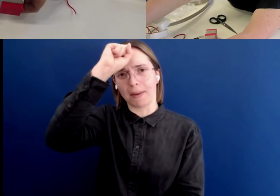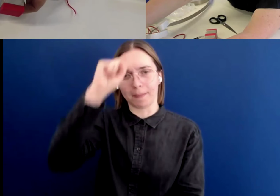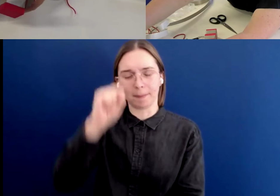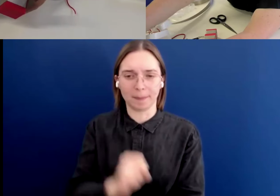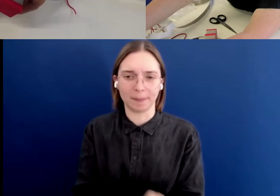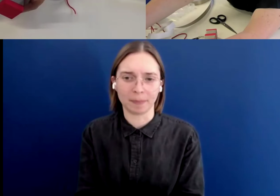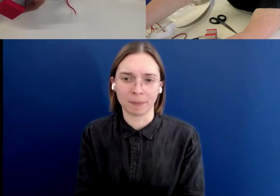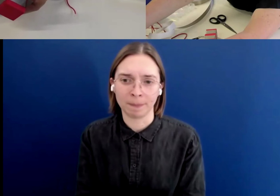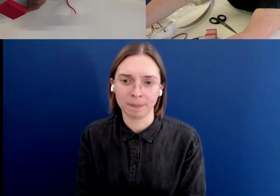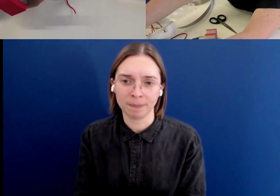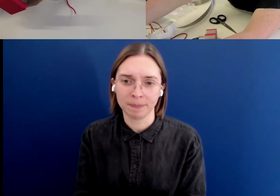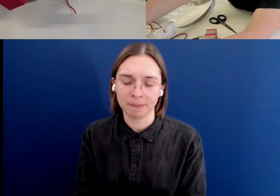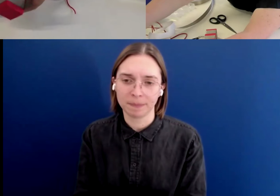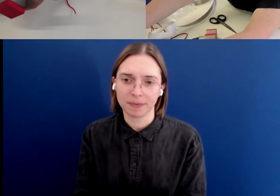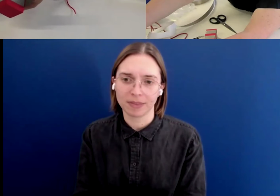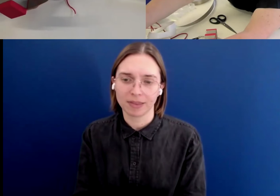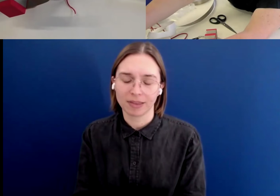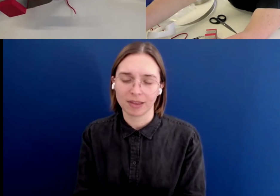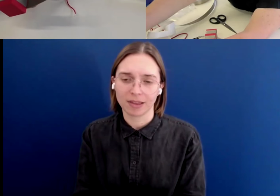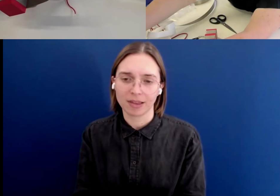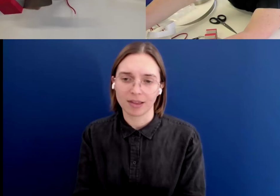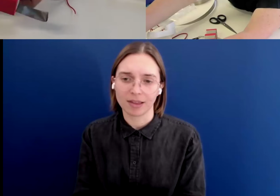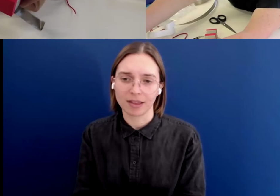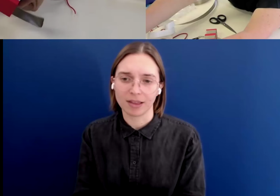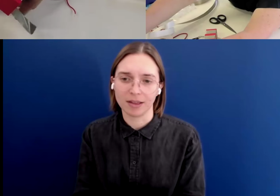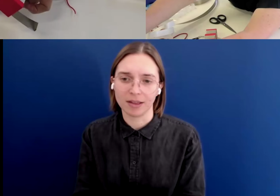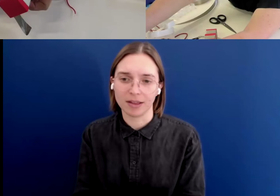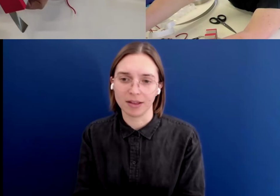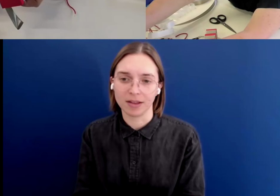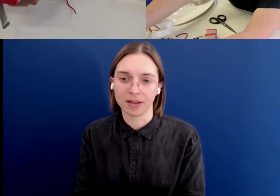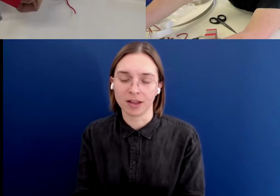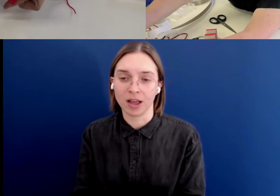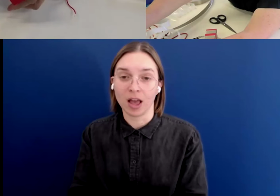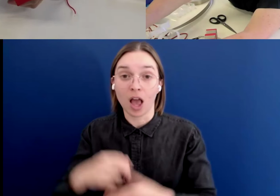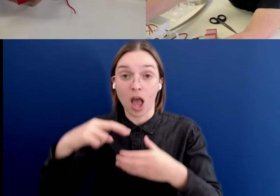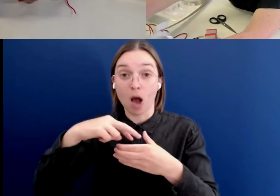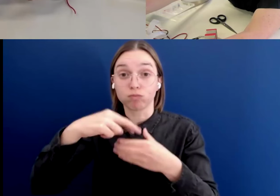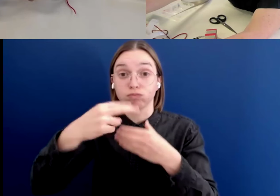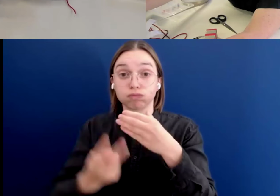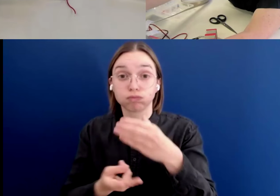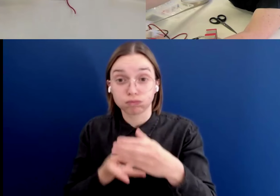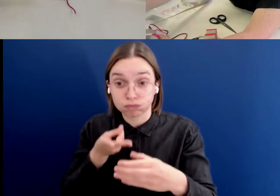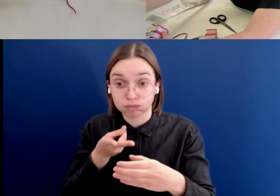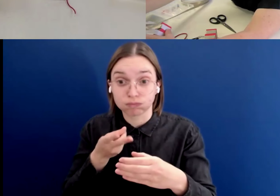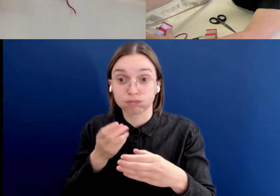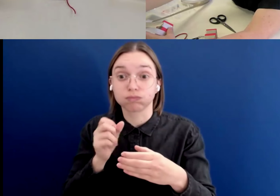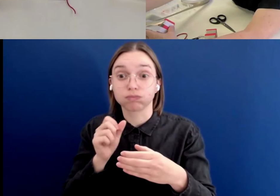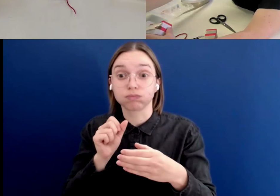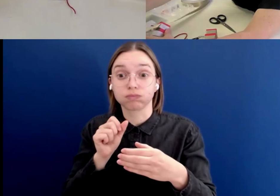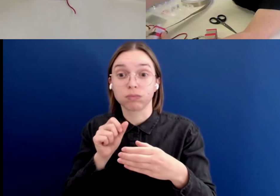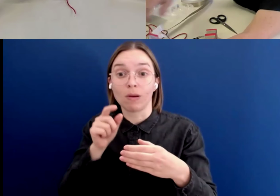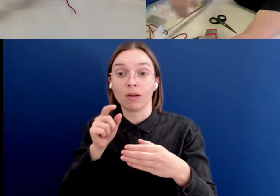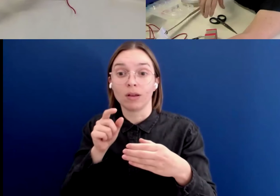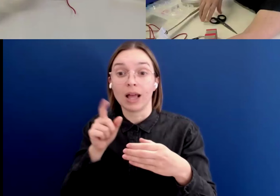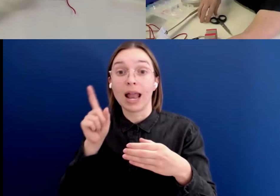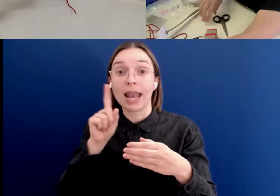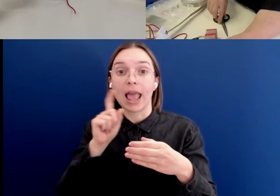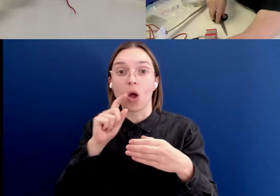Okay, so 2 pieces of conductive tape all the way around the block. This time I'm leaving the ends